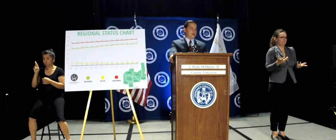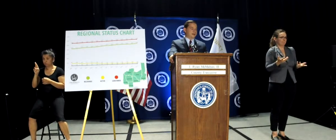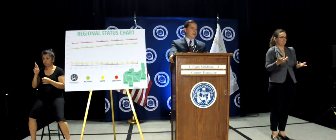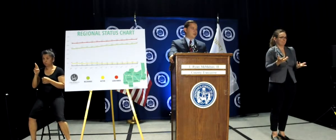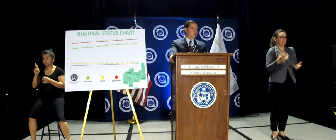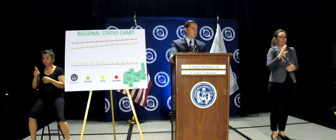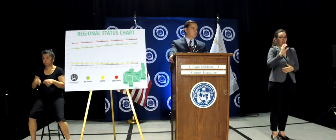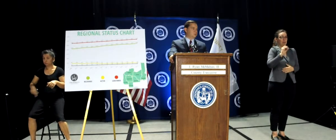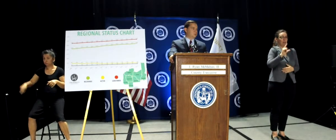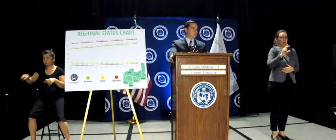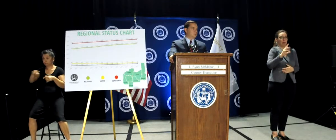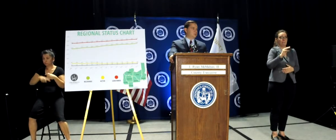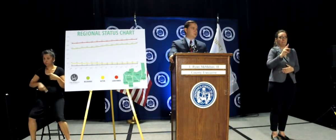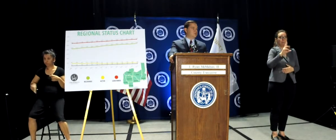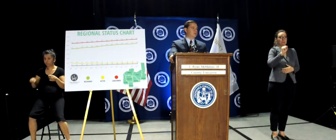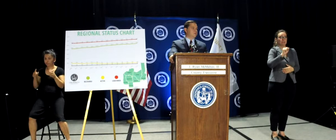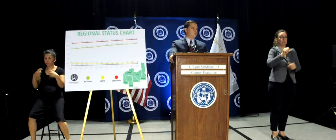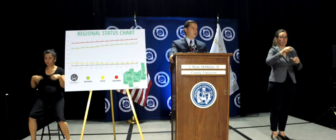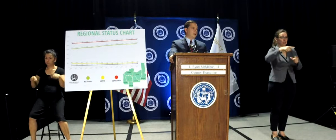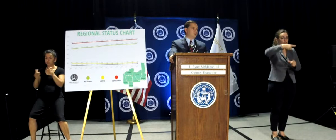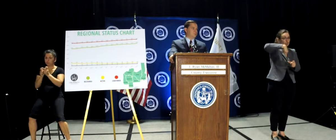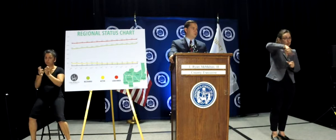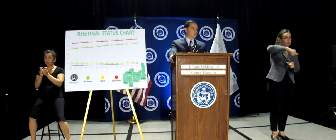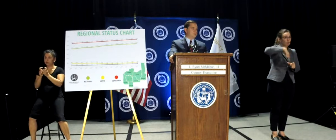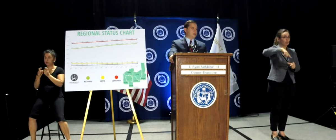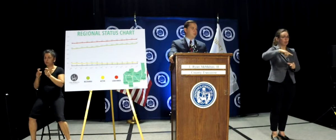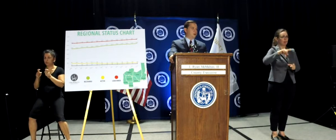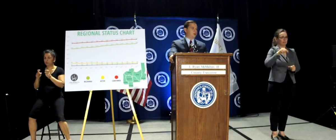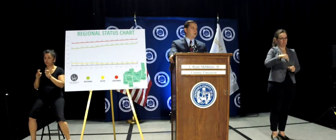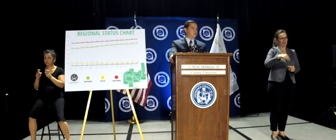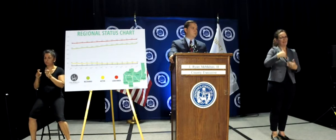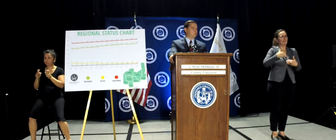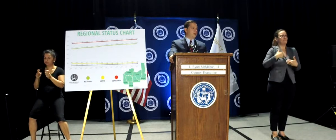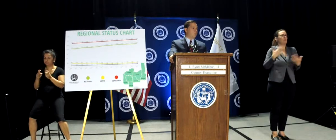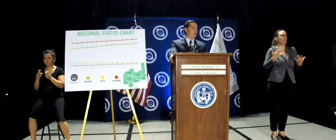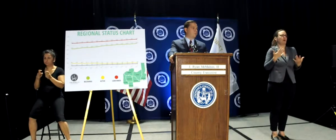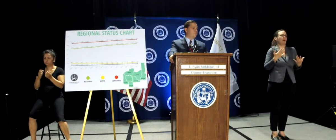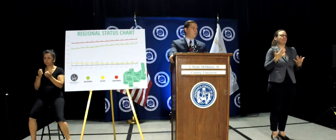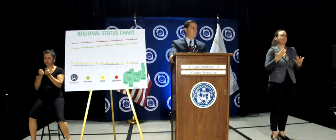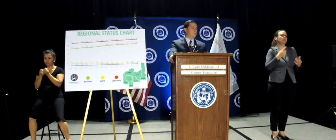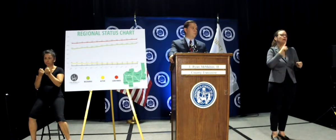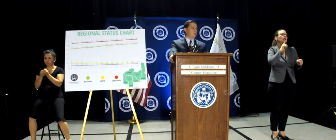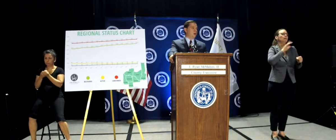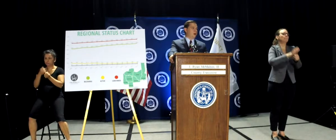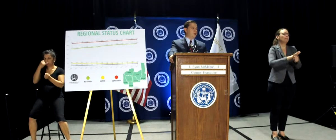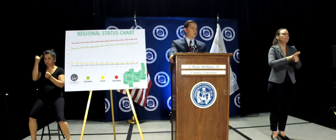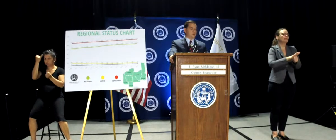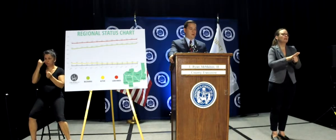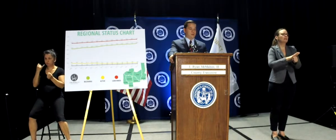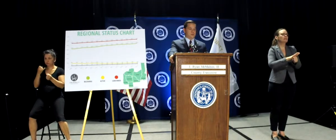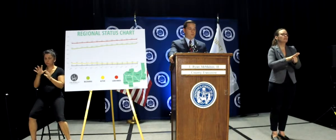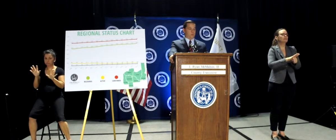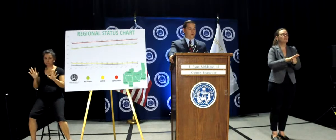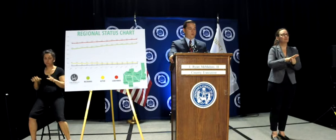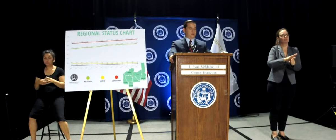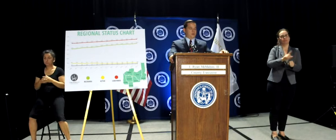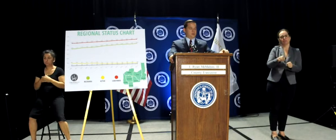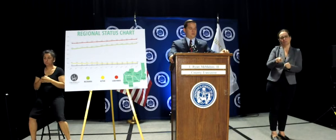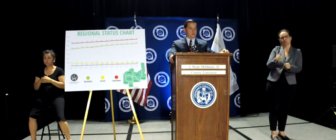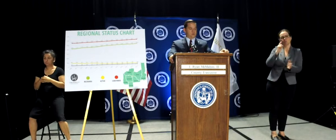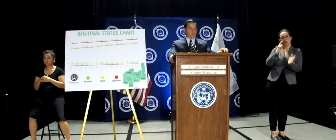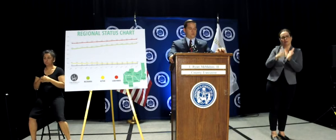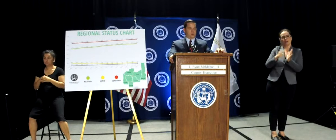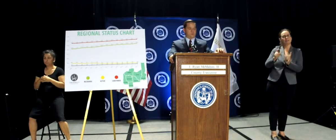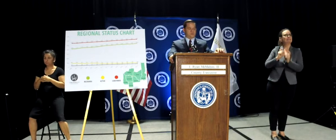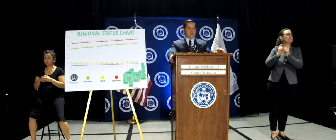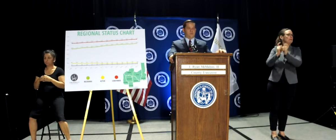a dedication to the significant contributions of Italian Americans, no matter what. And so at some point, if